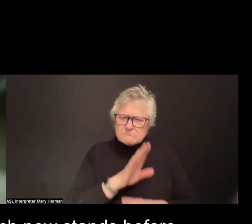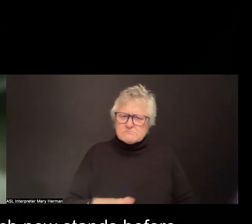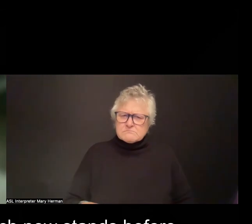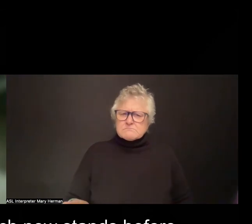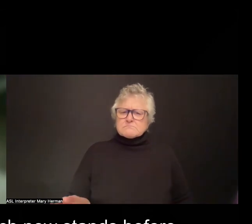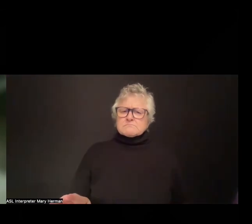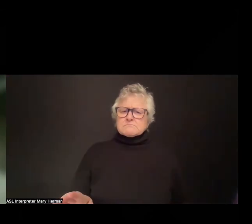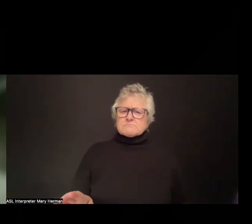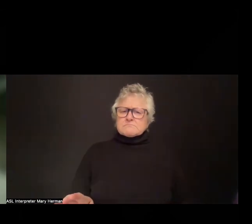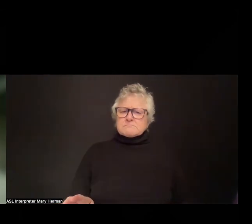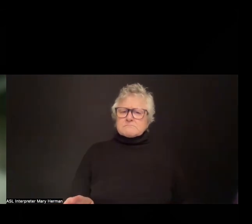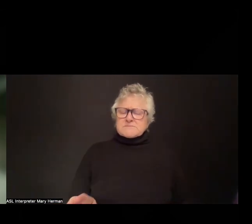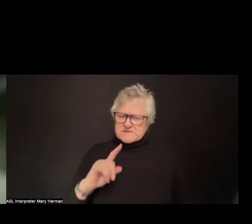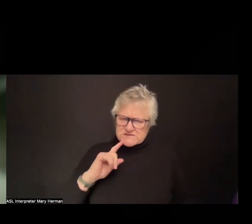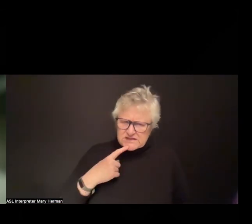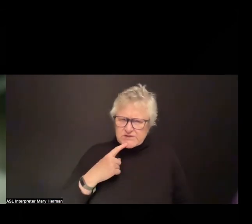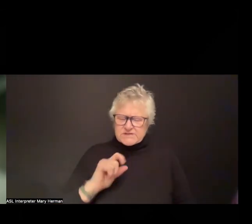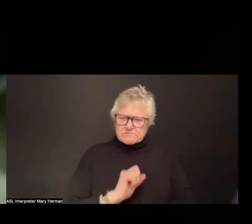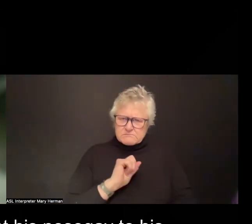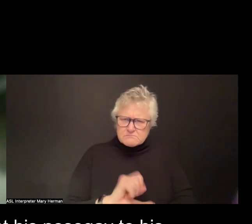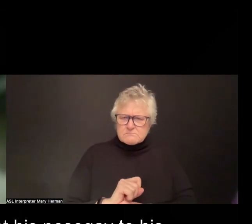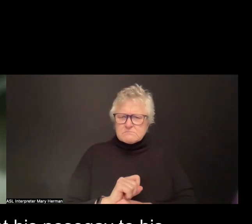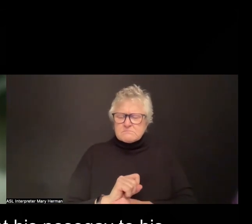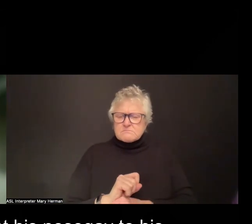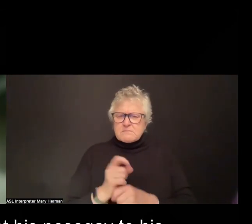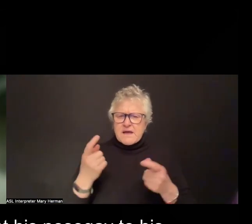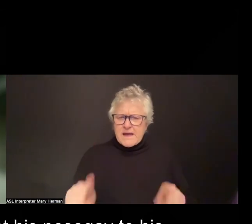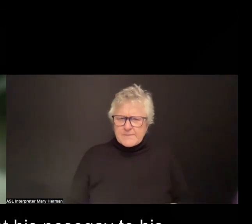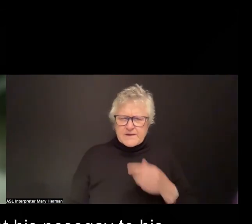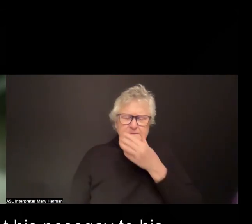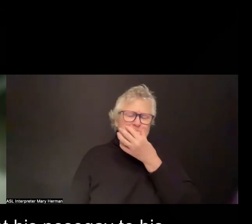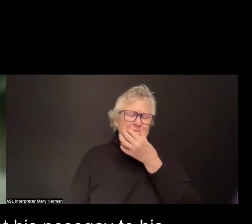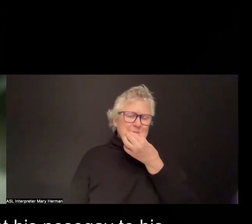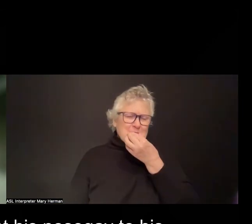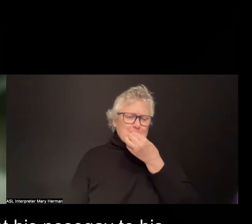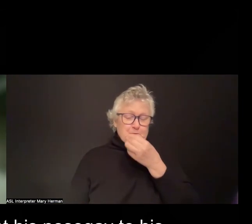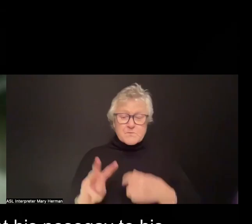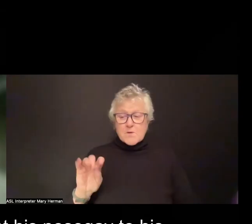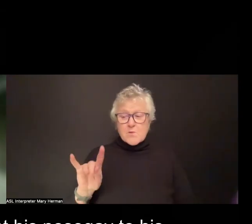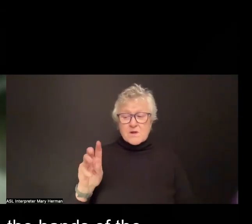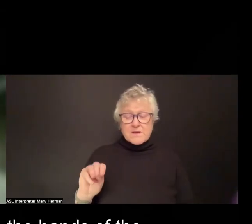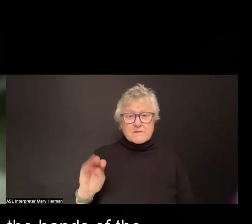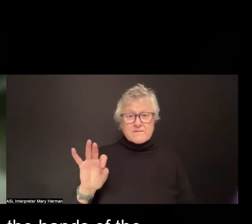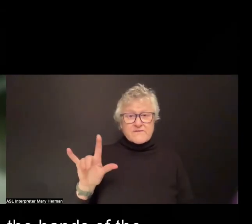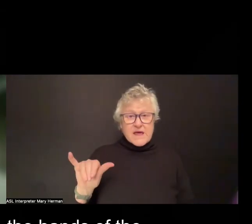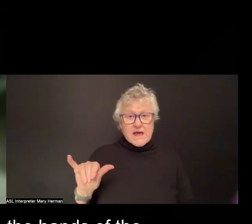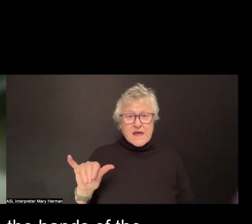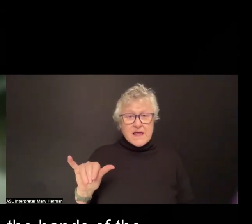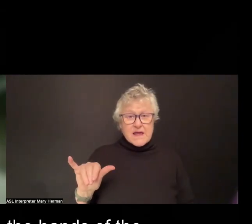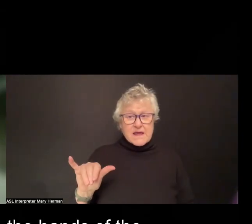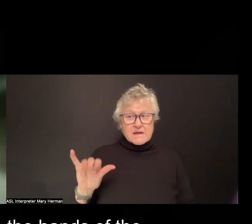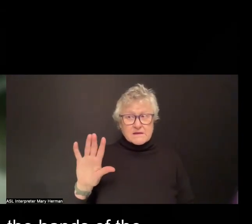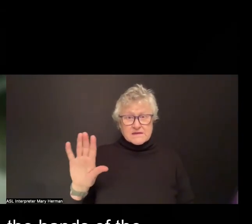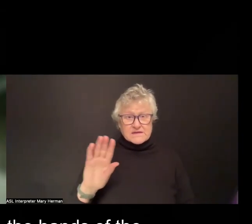now stands before you?" William Fly brought his nosegay to his lips before dropping it over the edge of the scaffold